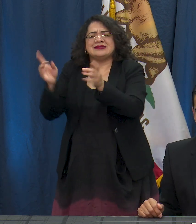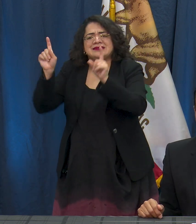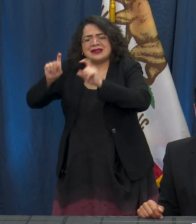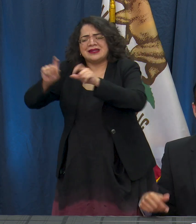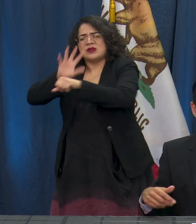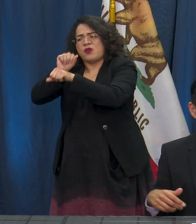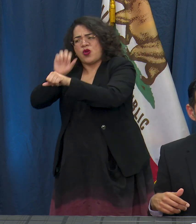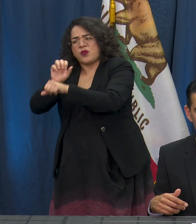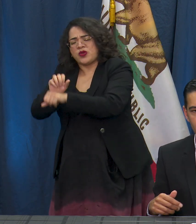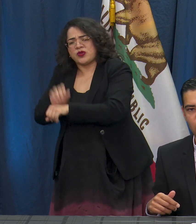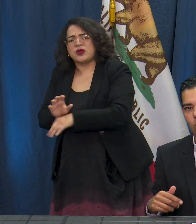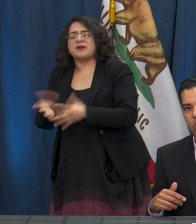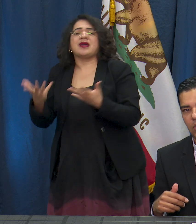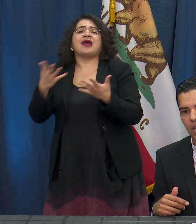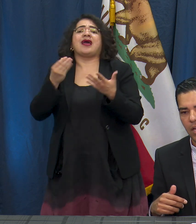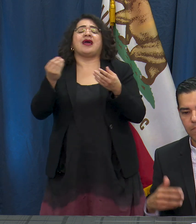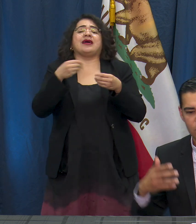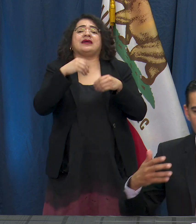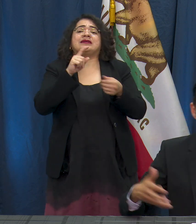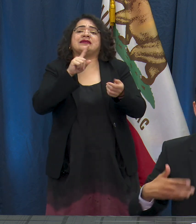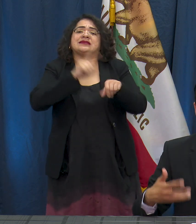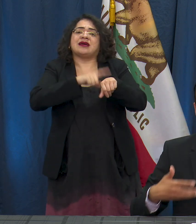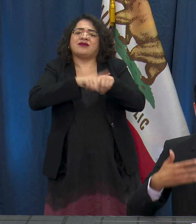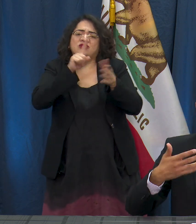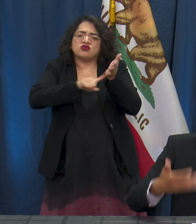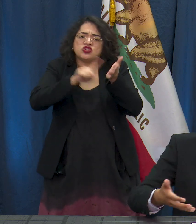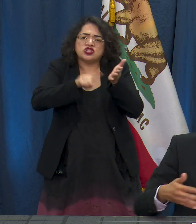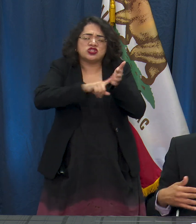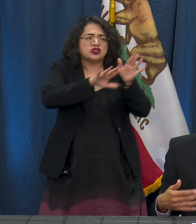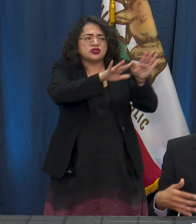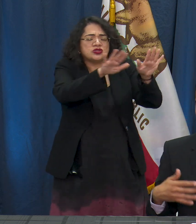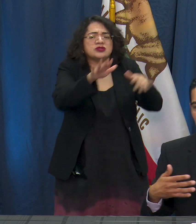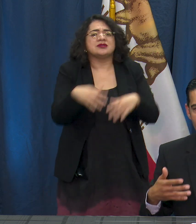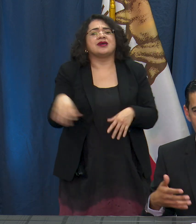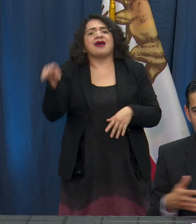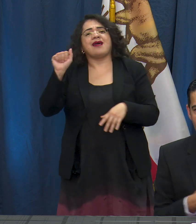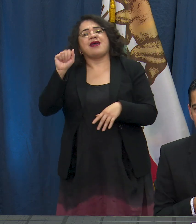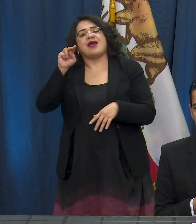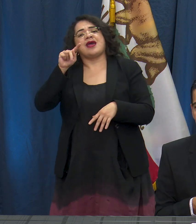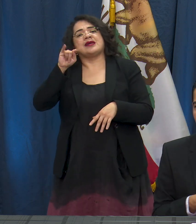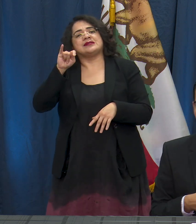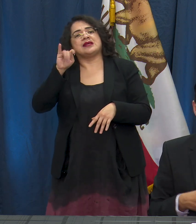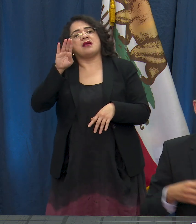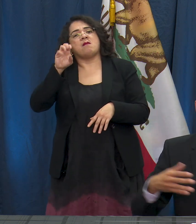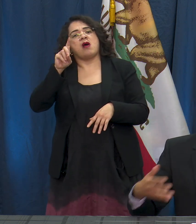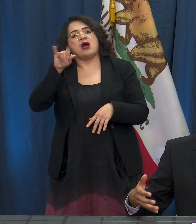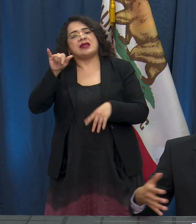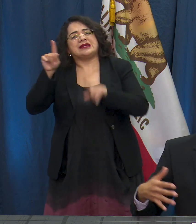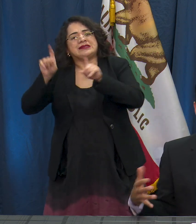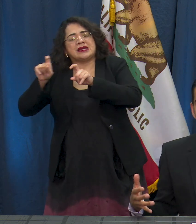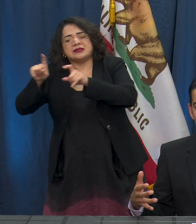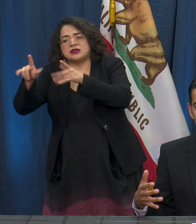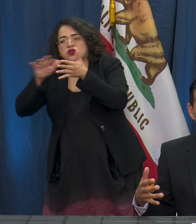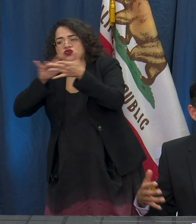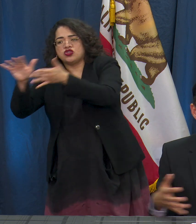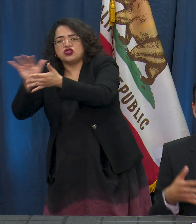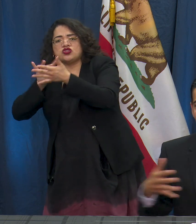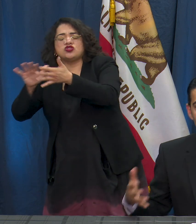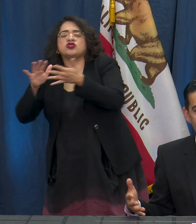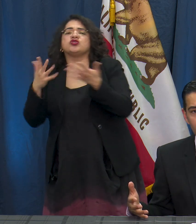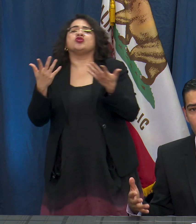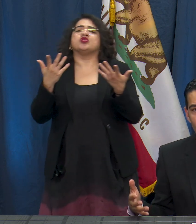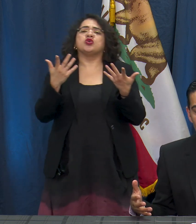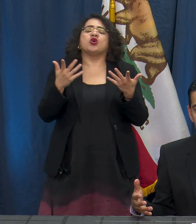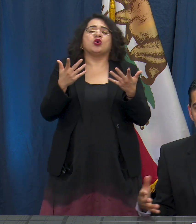to kick in, all these questions and conversations around antibody testing. That is happening. We're trying to give space to these